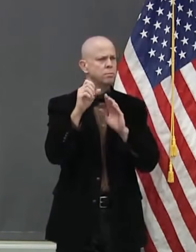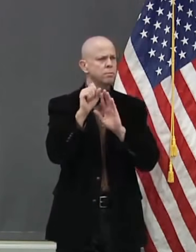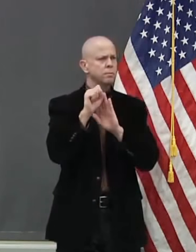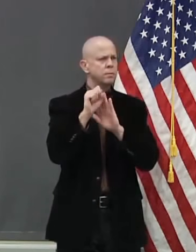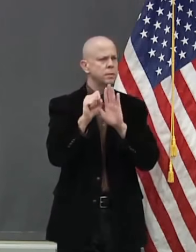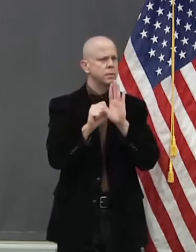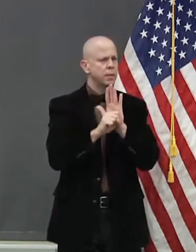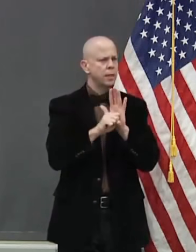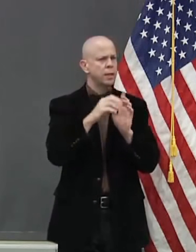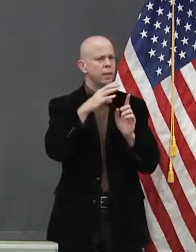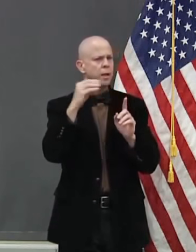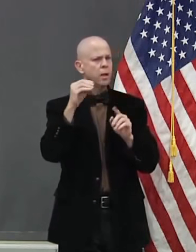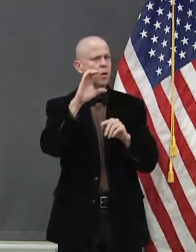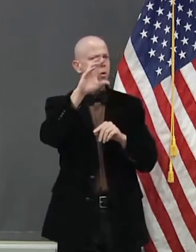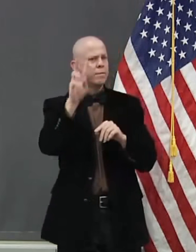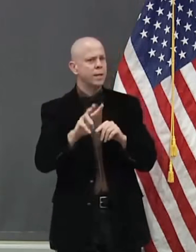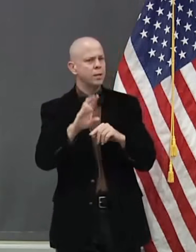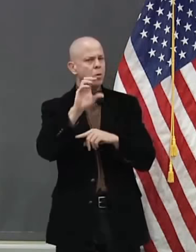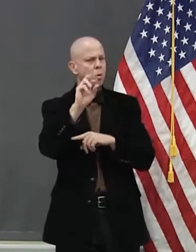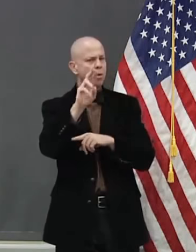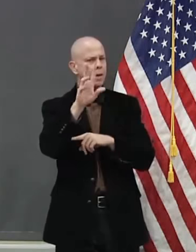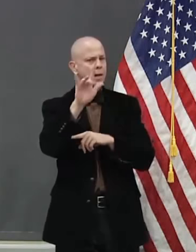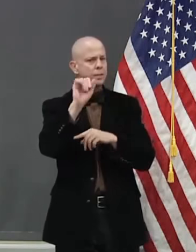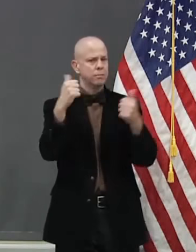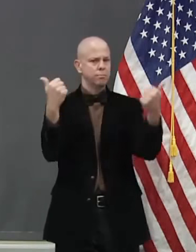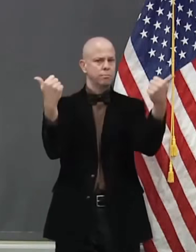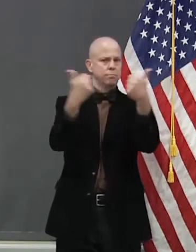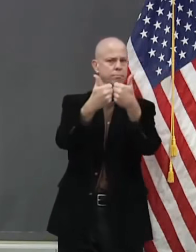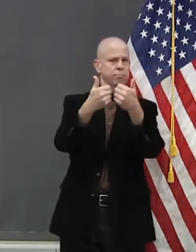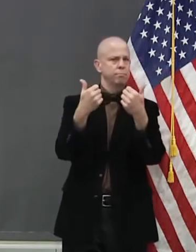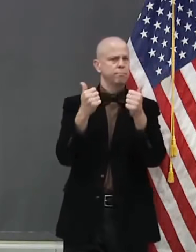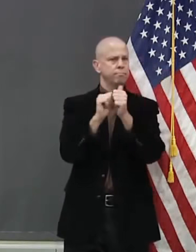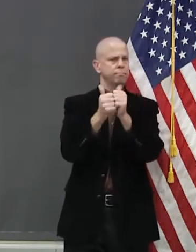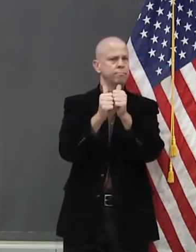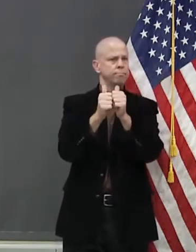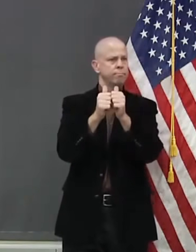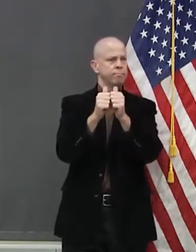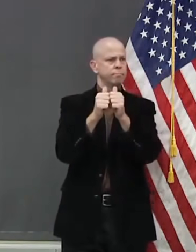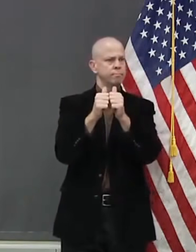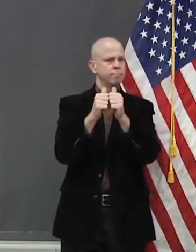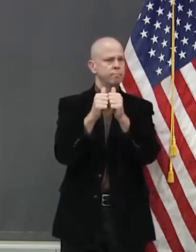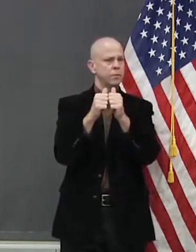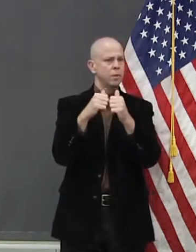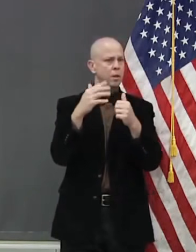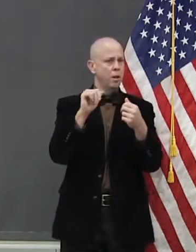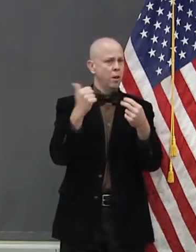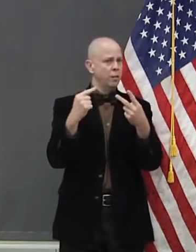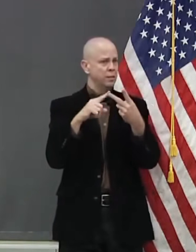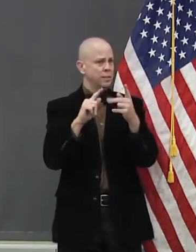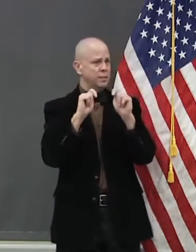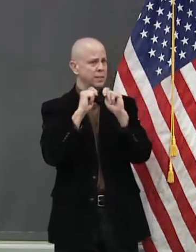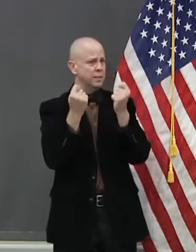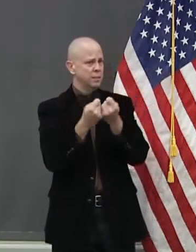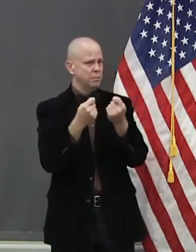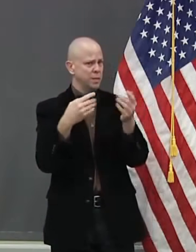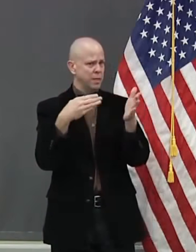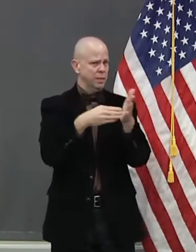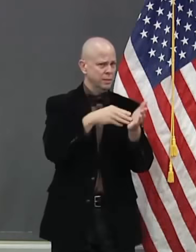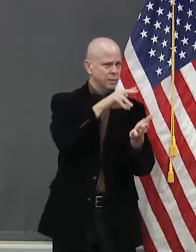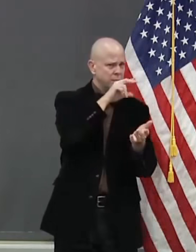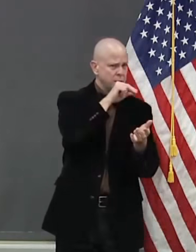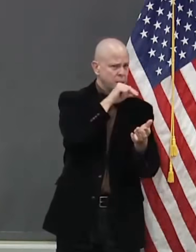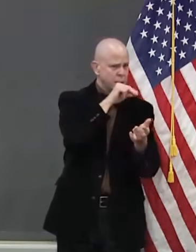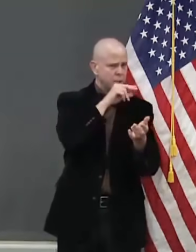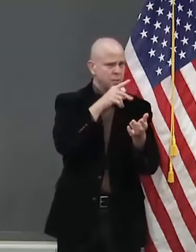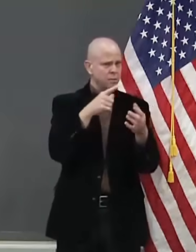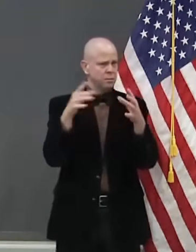to have the Stanford at Eugene playing the Ducks. A while back, Dr. Seidlinger said one of his